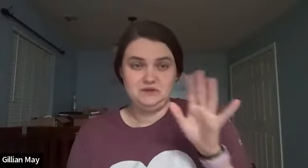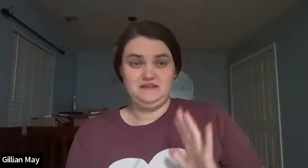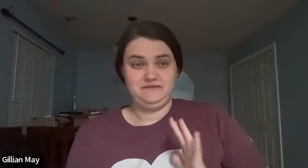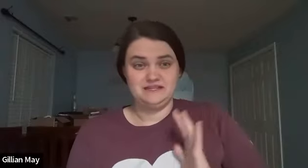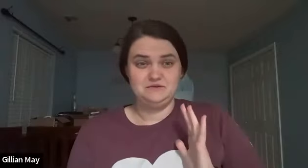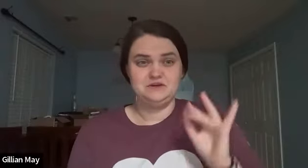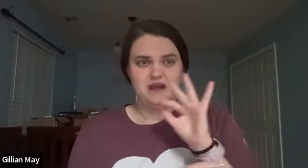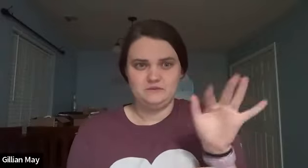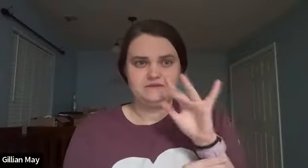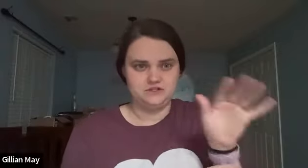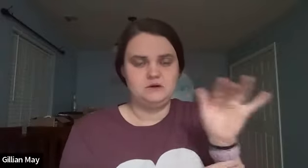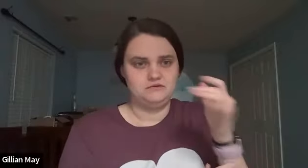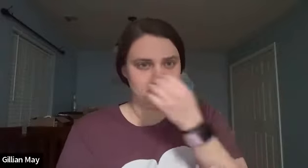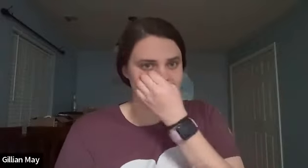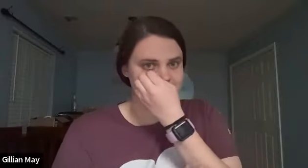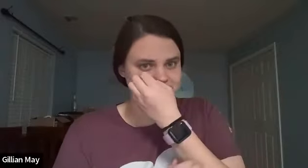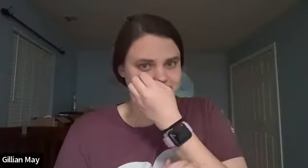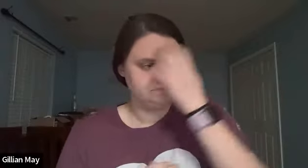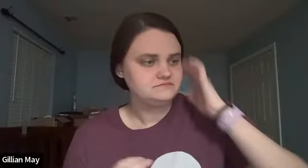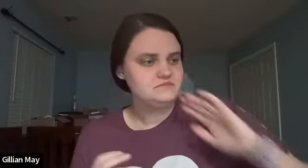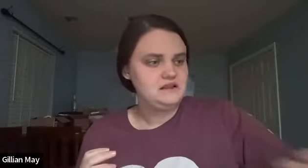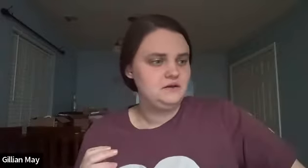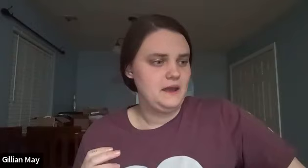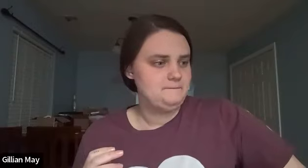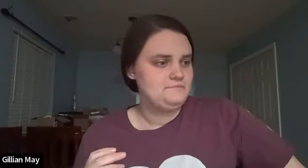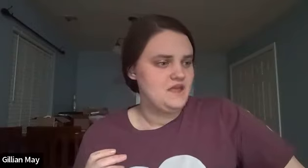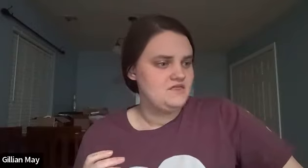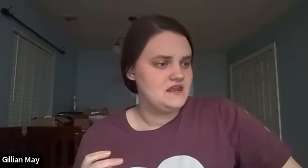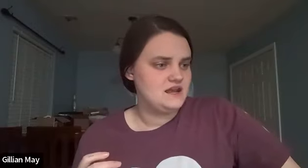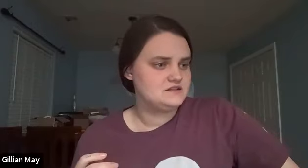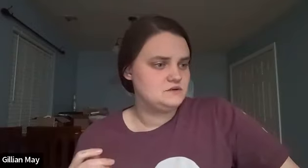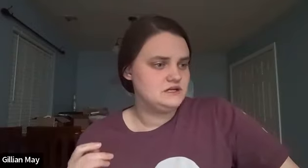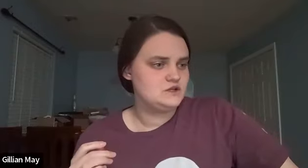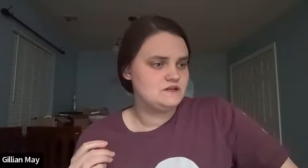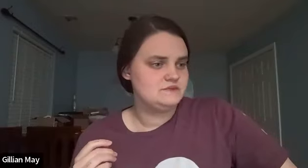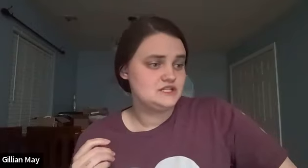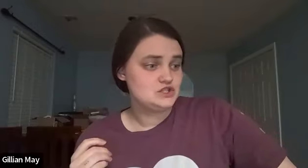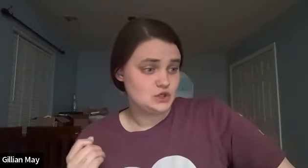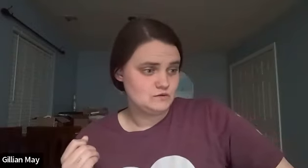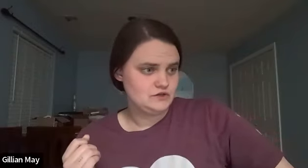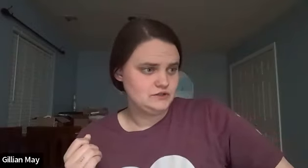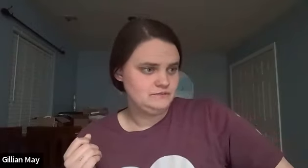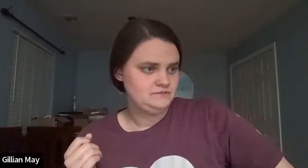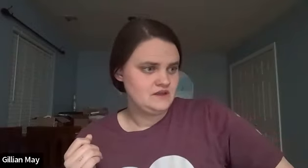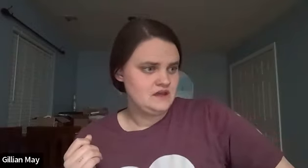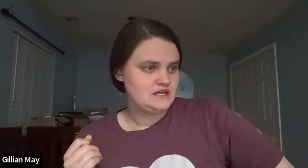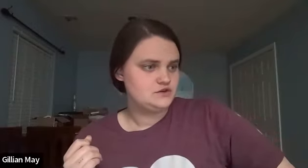really like fancy word, I would finger spell before it. Okay. The next one is going to be server. And so